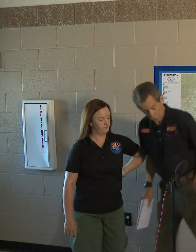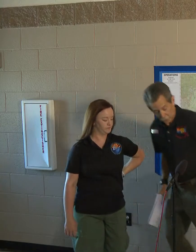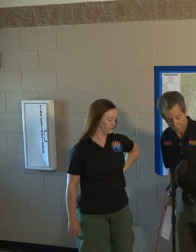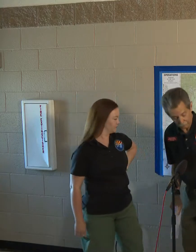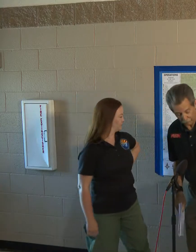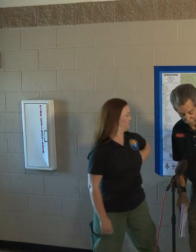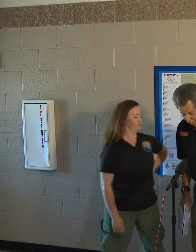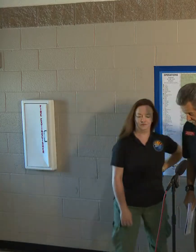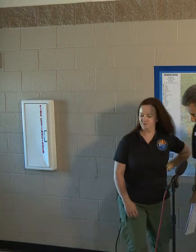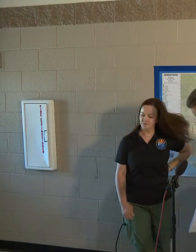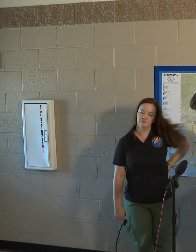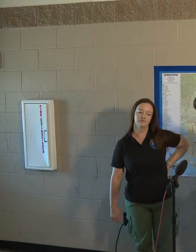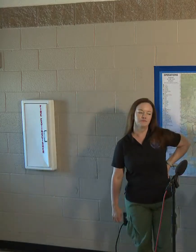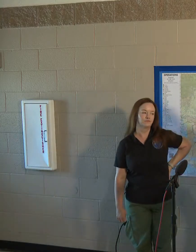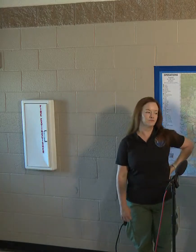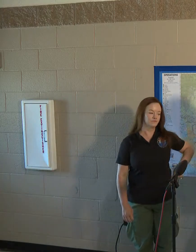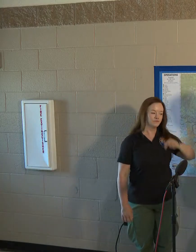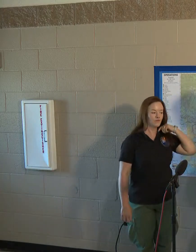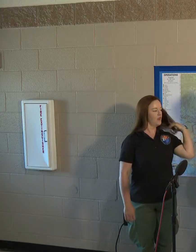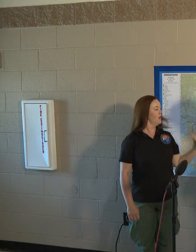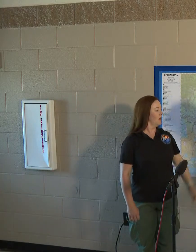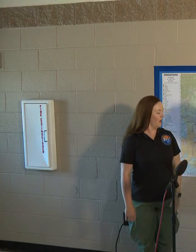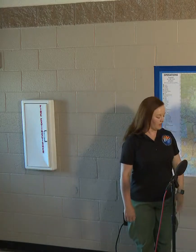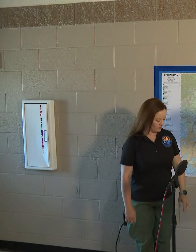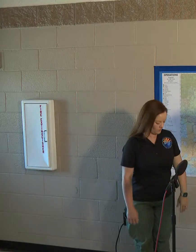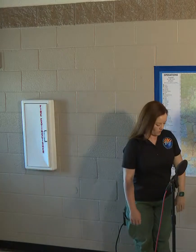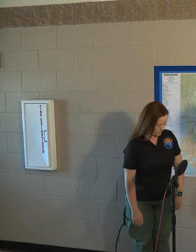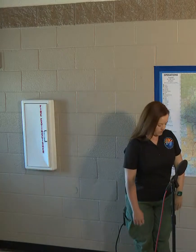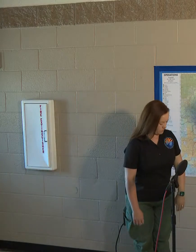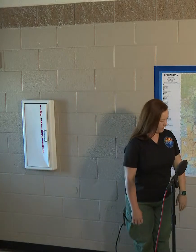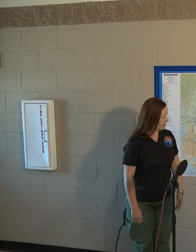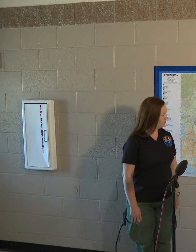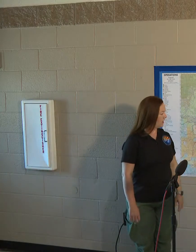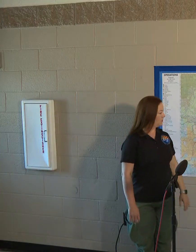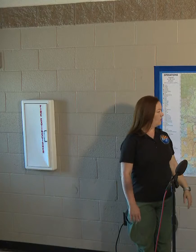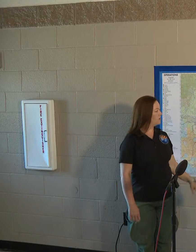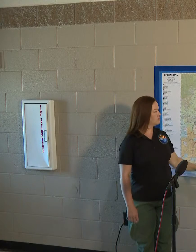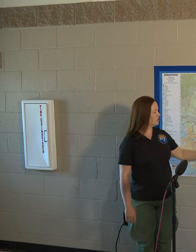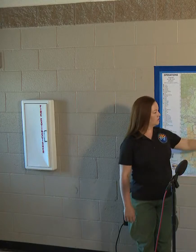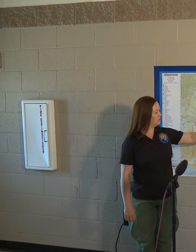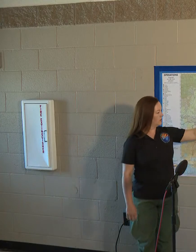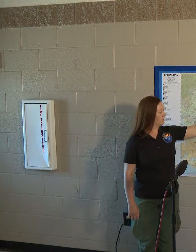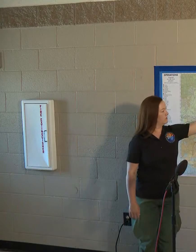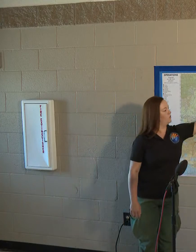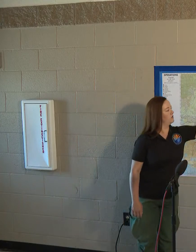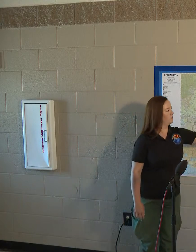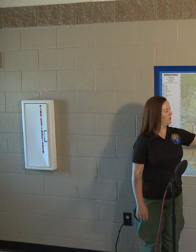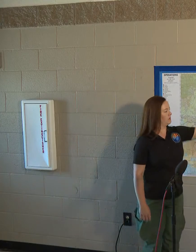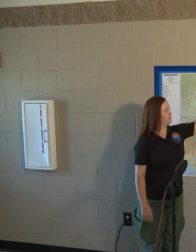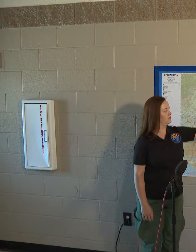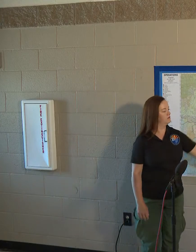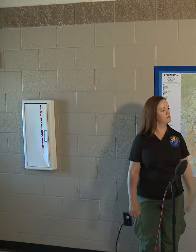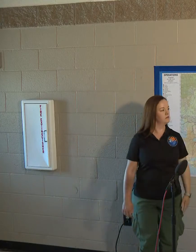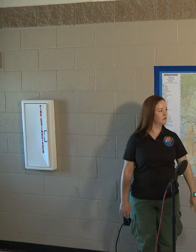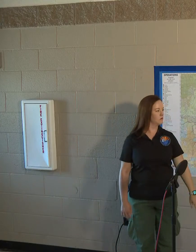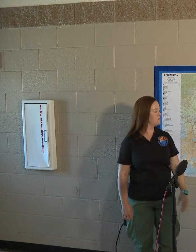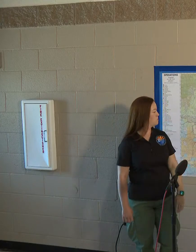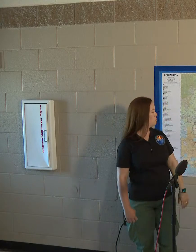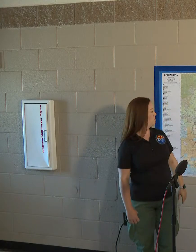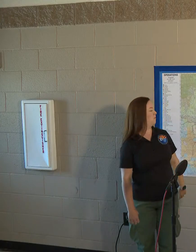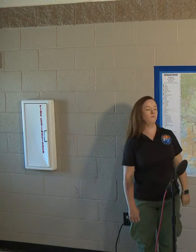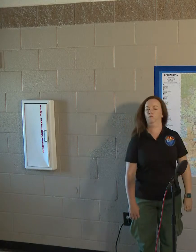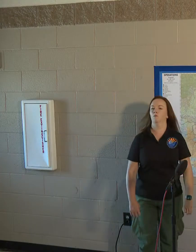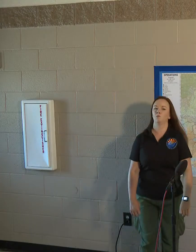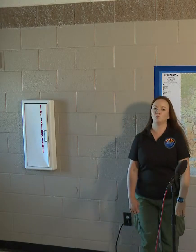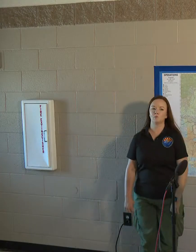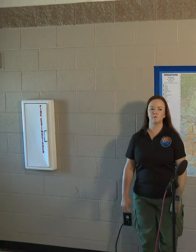Scooch. Is this my mark? Well, we can move it. I don't know. I just thought you'd like a little more liberty to. Is this good? Are